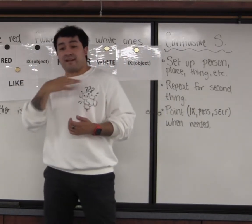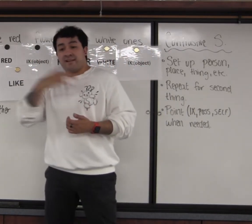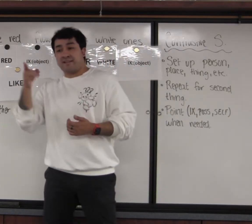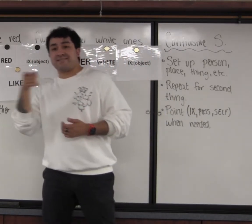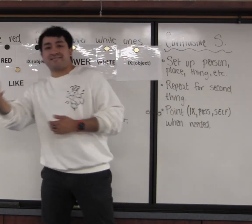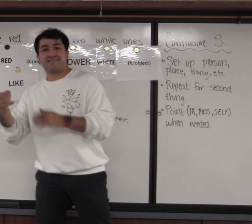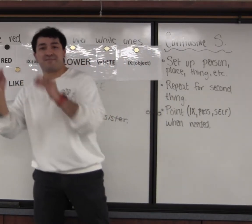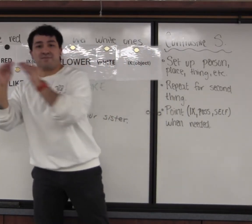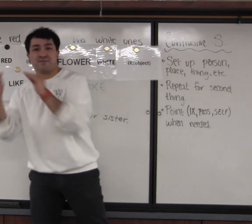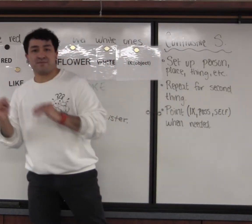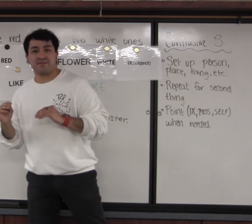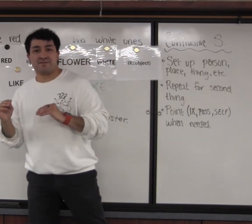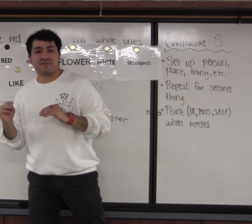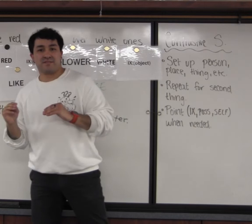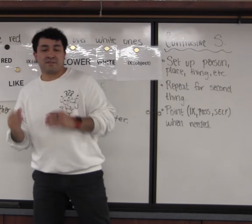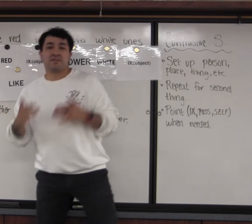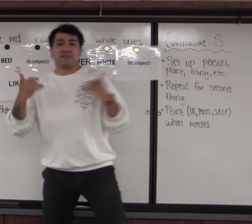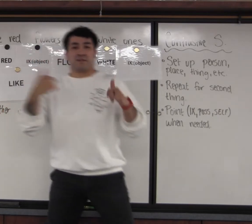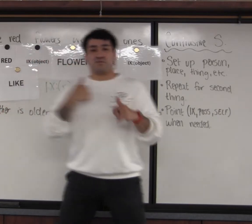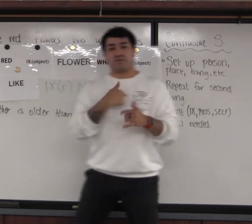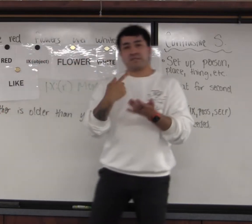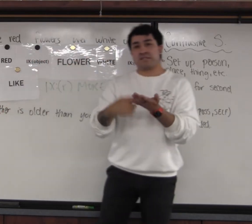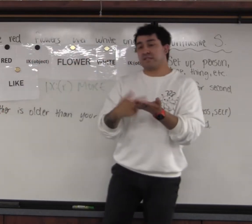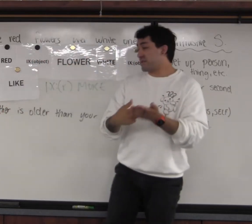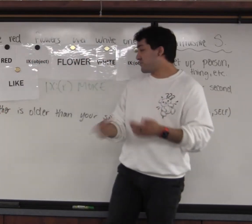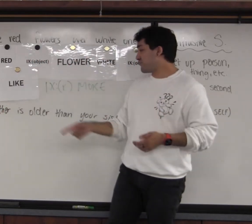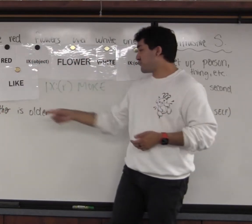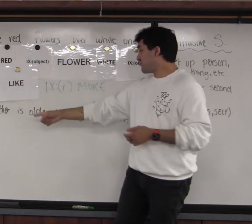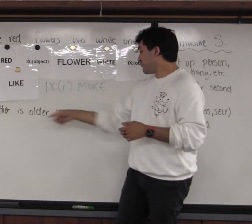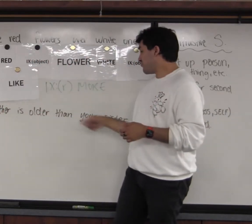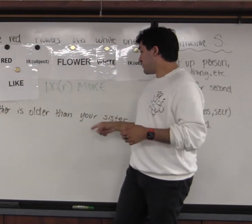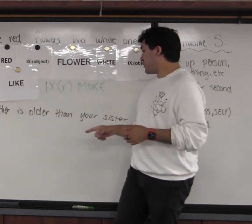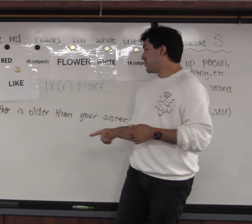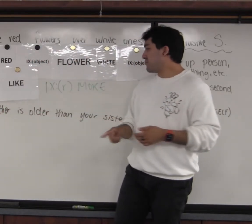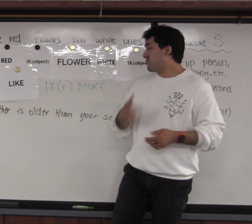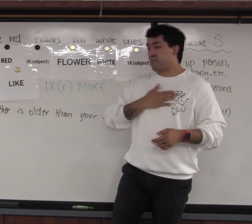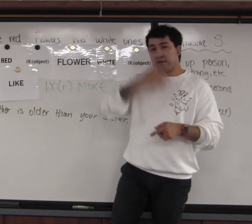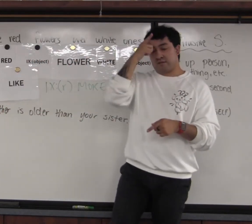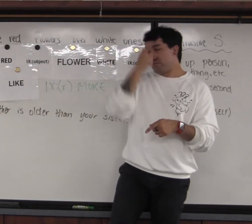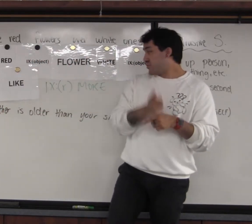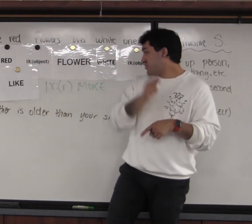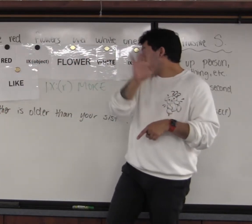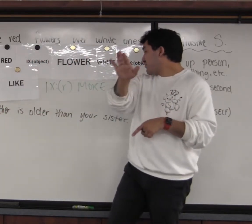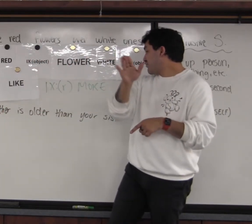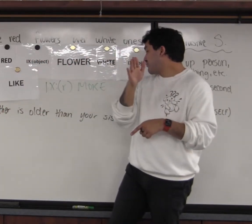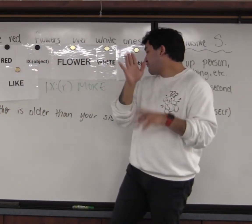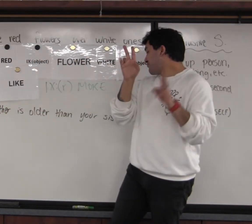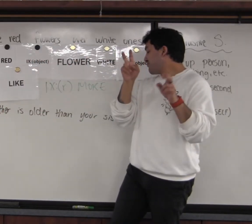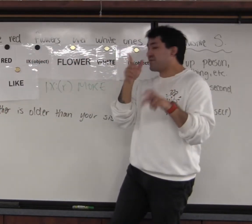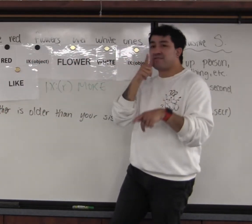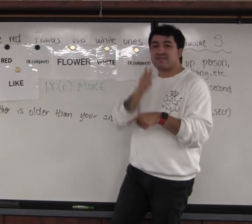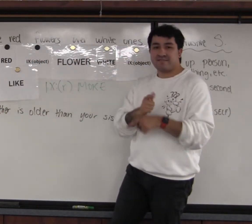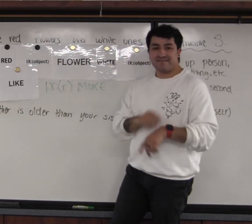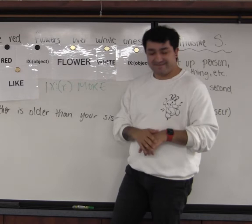end, I could say, I like this one more. Done. So let's go ahead and discuss this next sentence. We have my